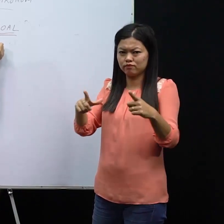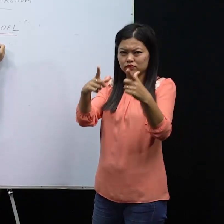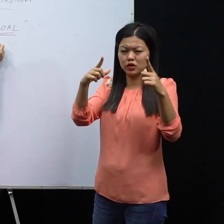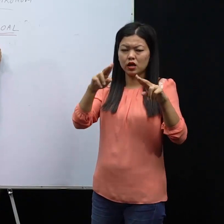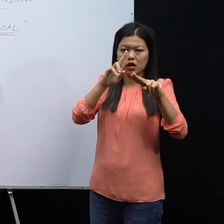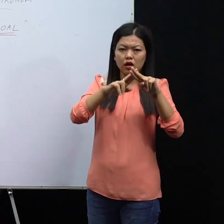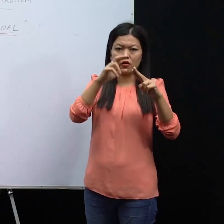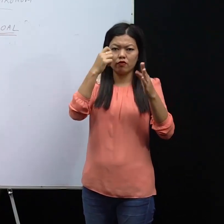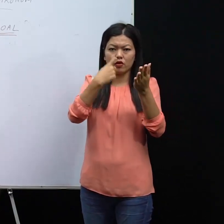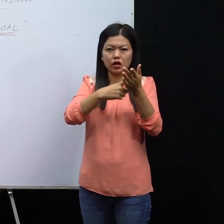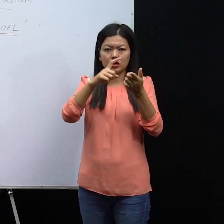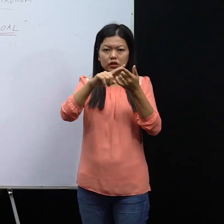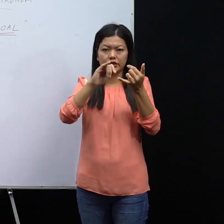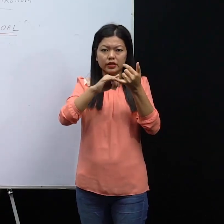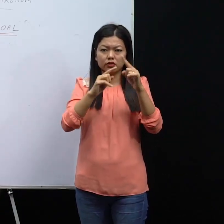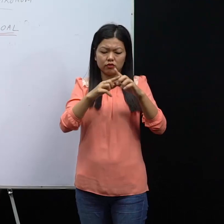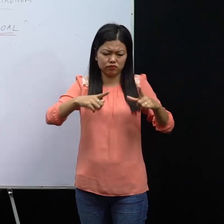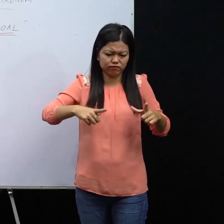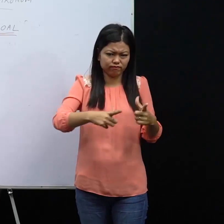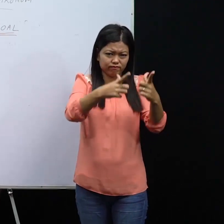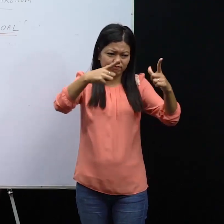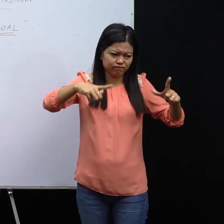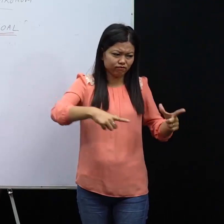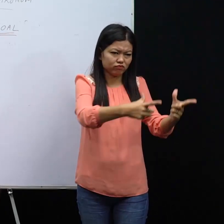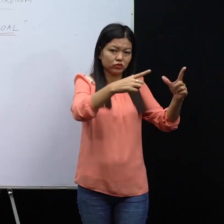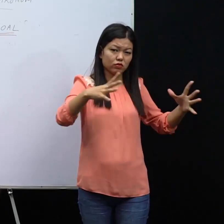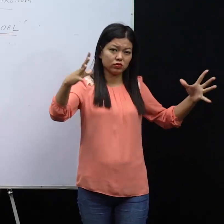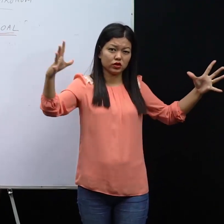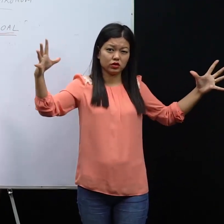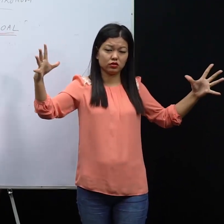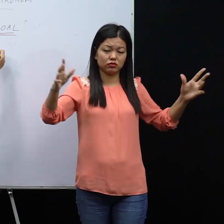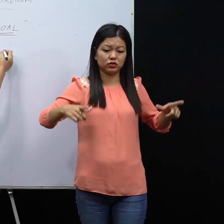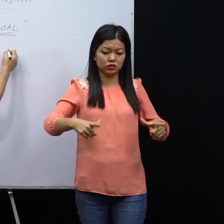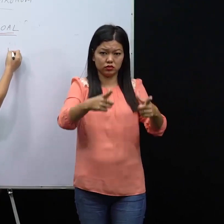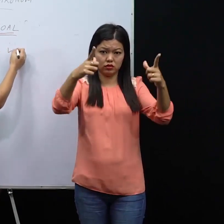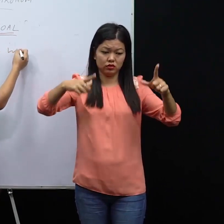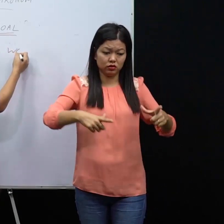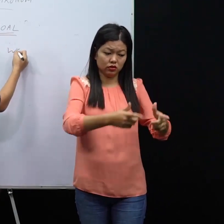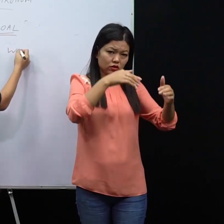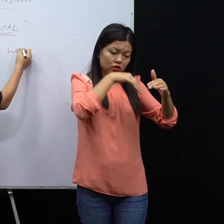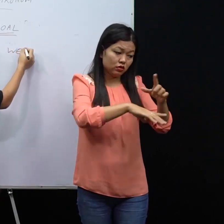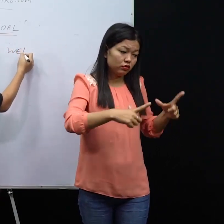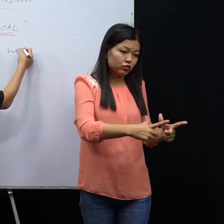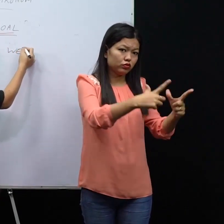A dense forest in a very like wet and